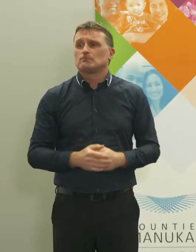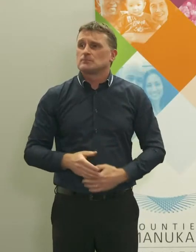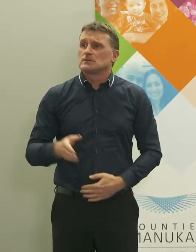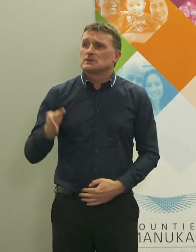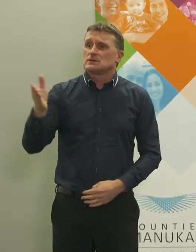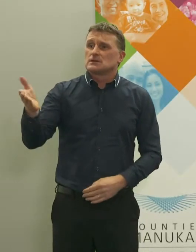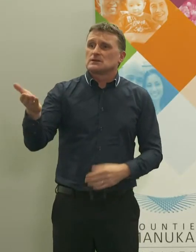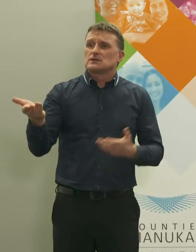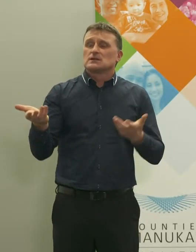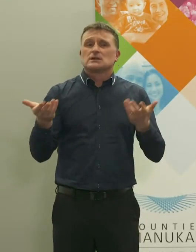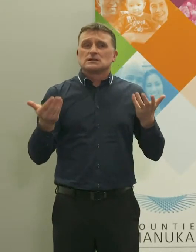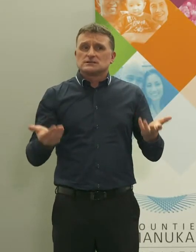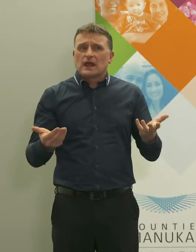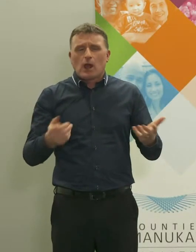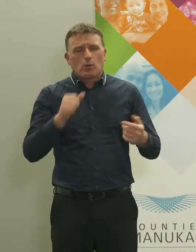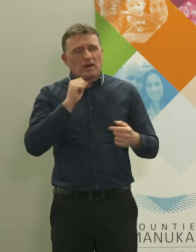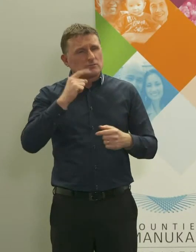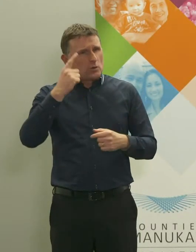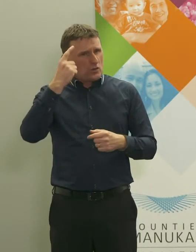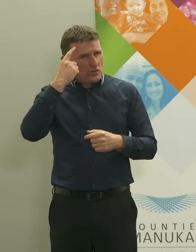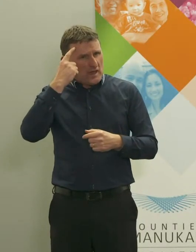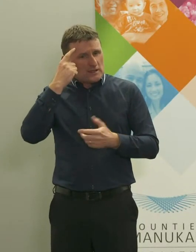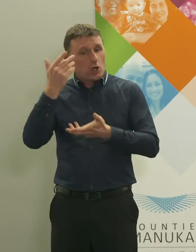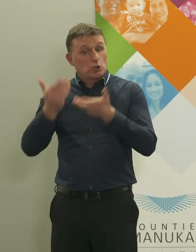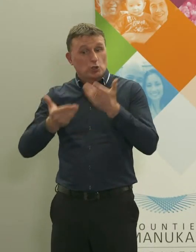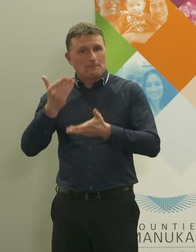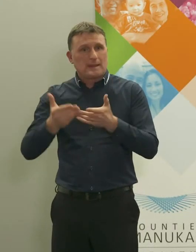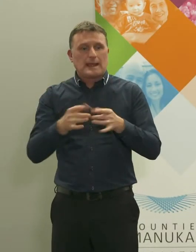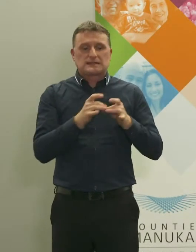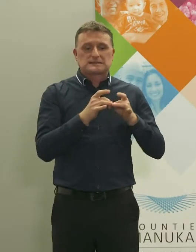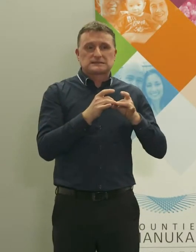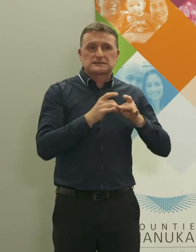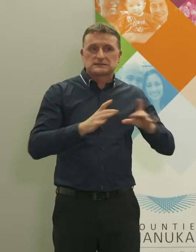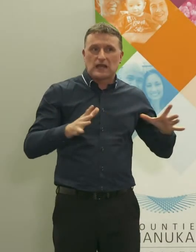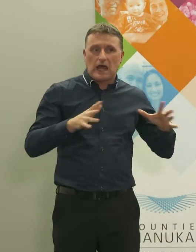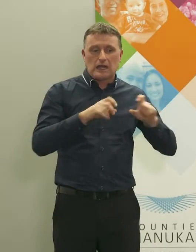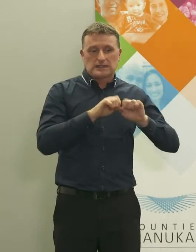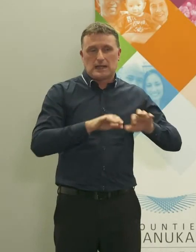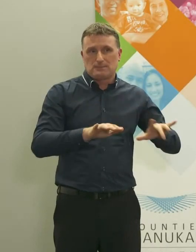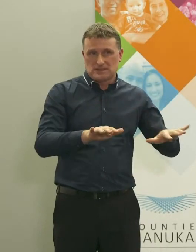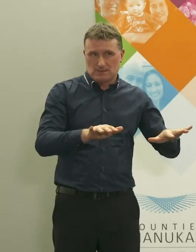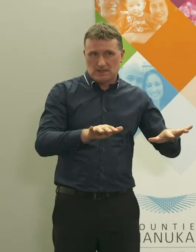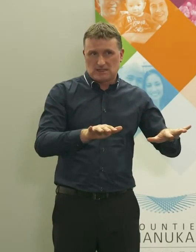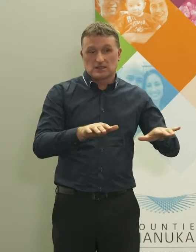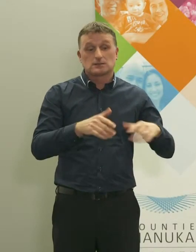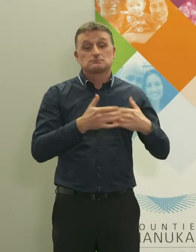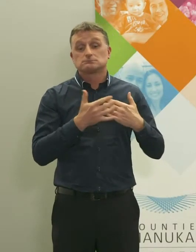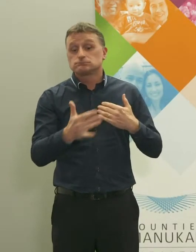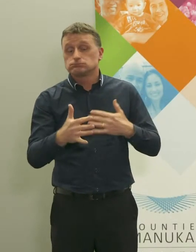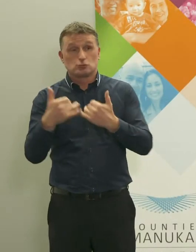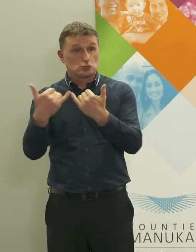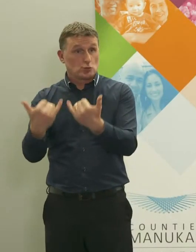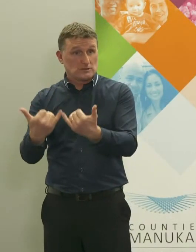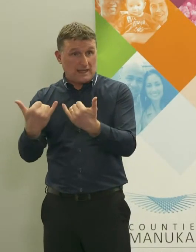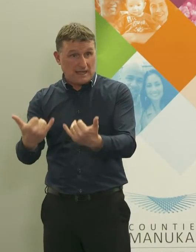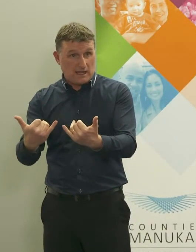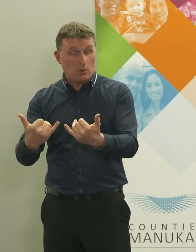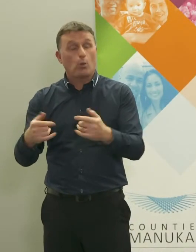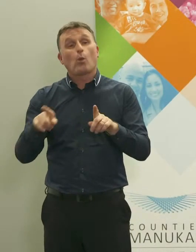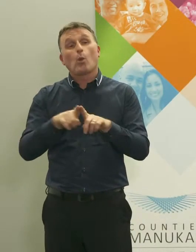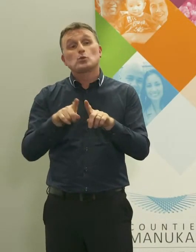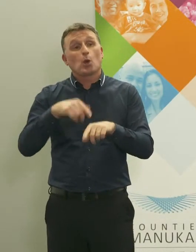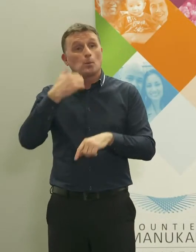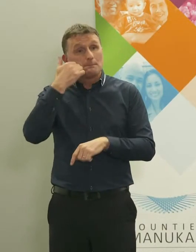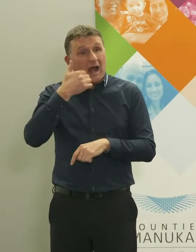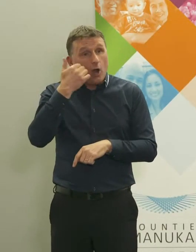now compared to the start of the pandemic, and especially around speakers of Māori Pacific